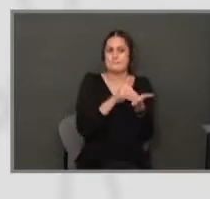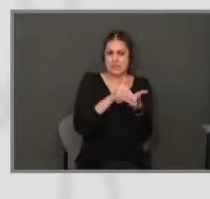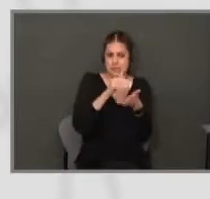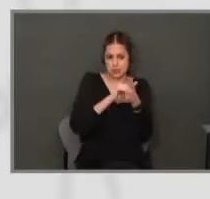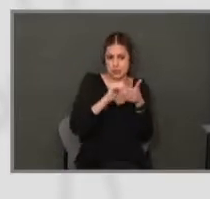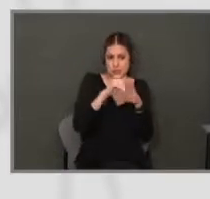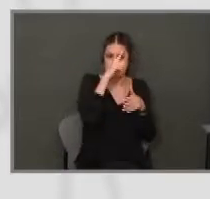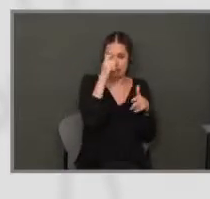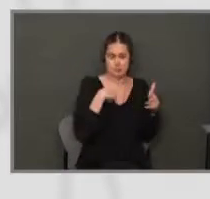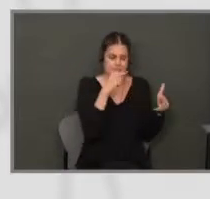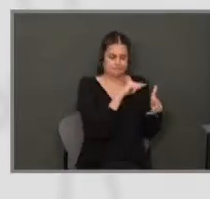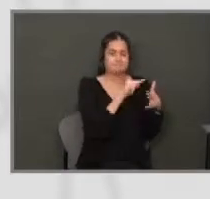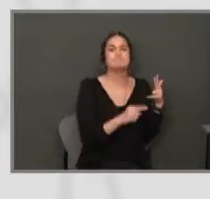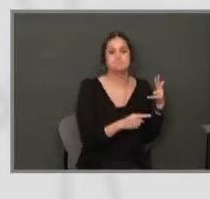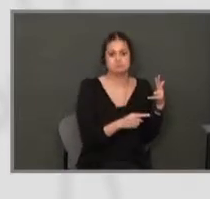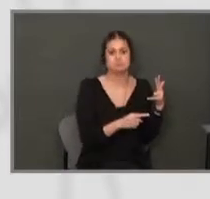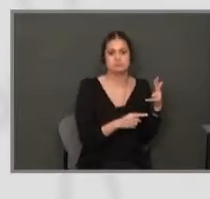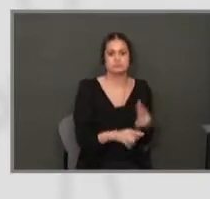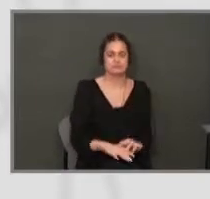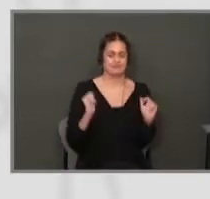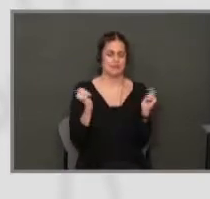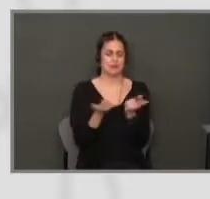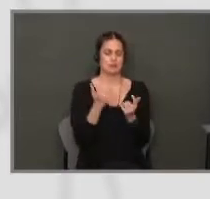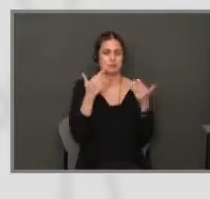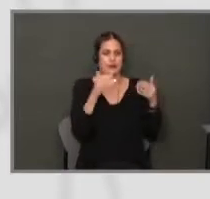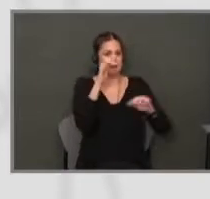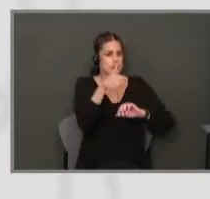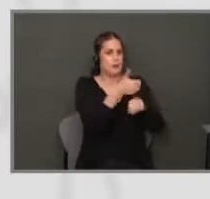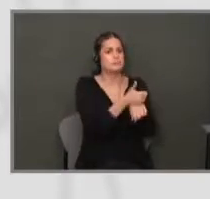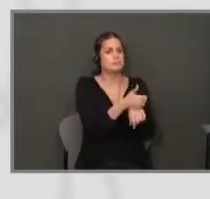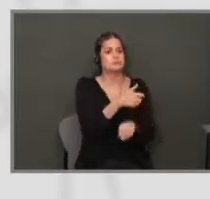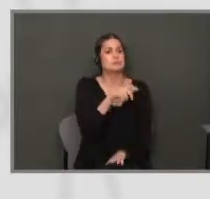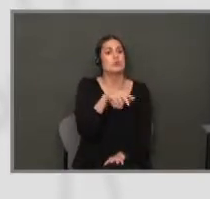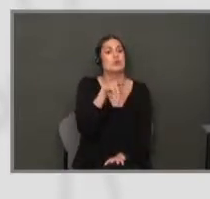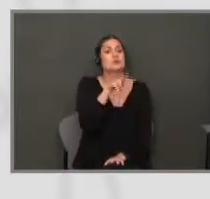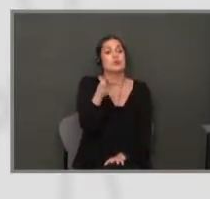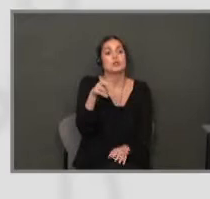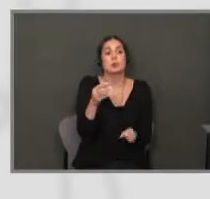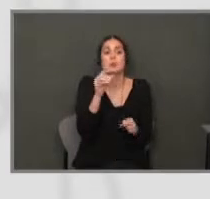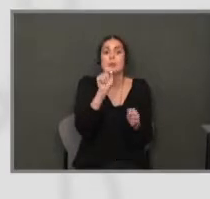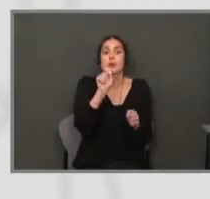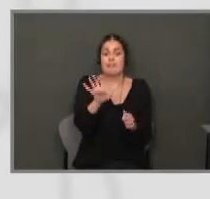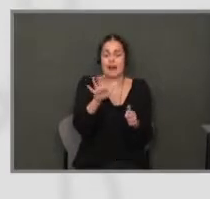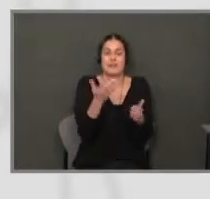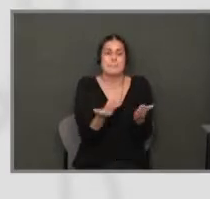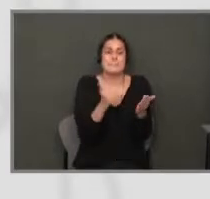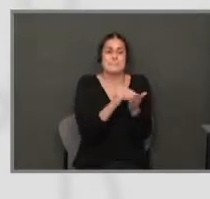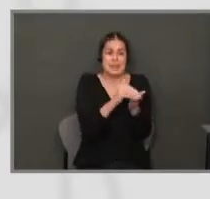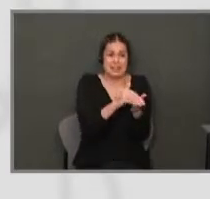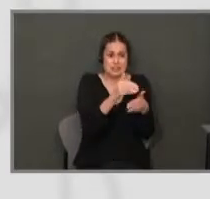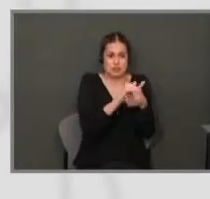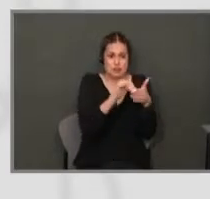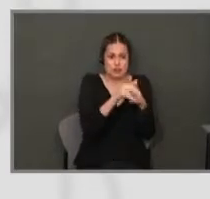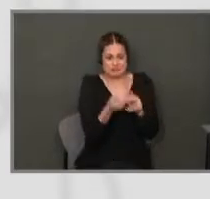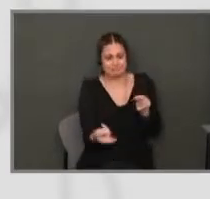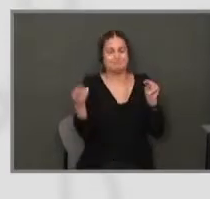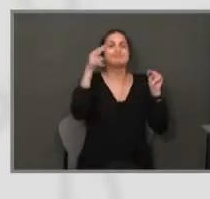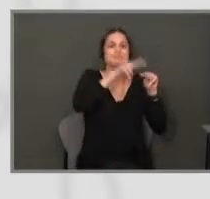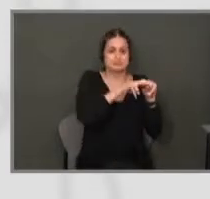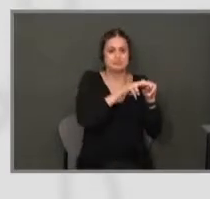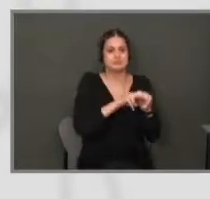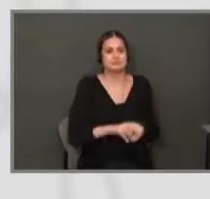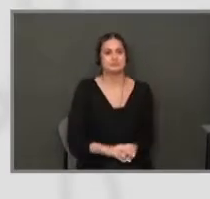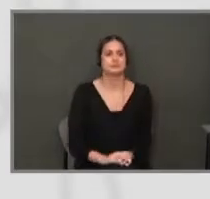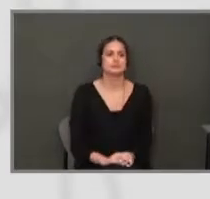these three things that the council put in place. So $22.5 million additionally on top of what we were already doing in terms of property tax